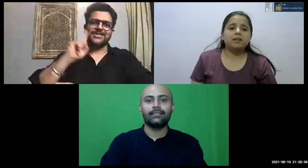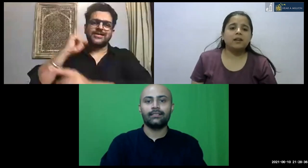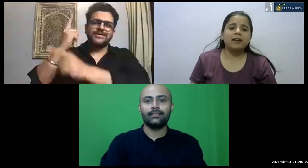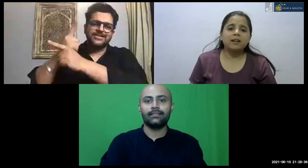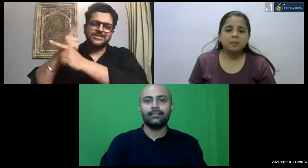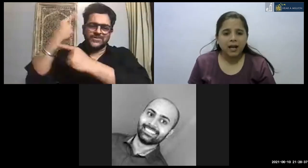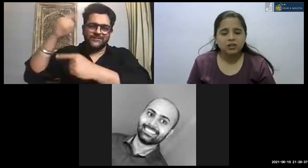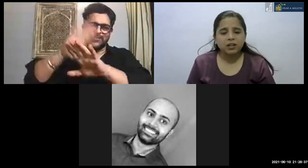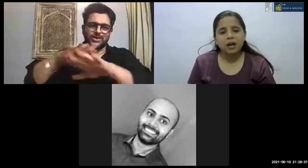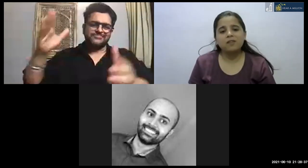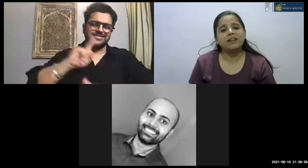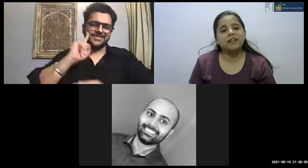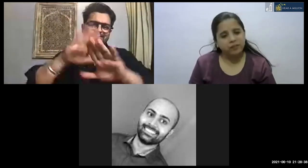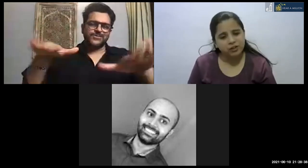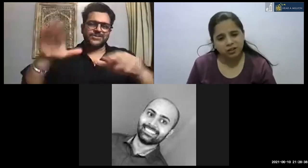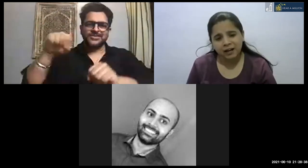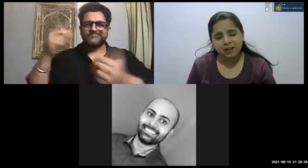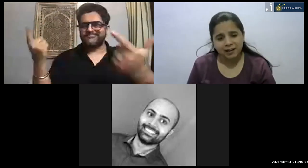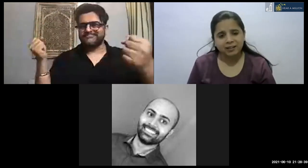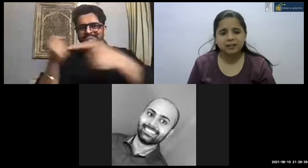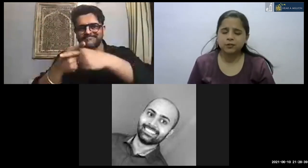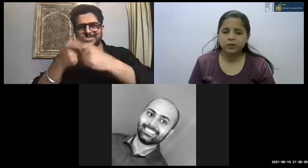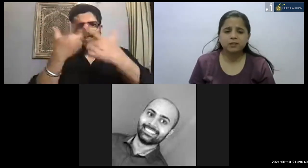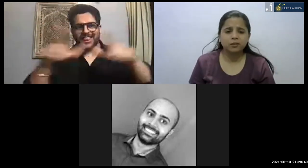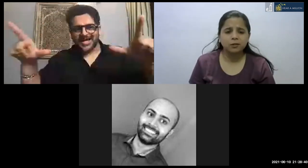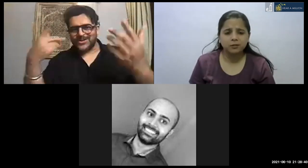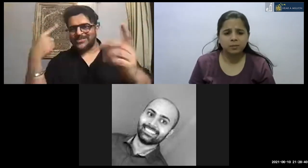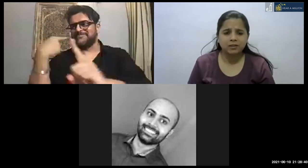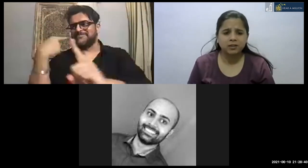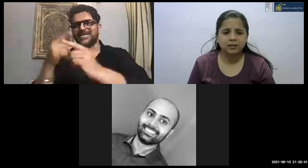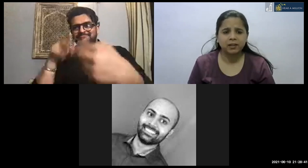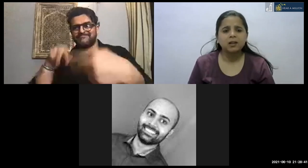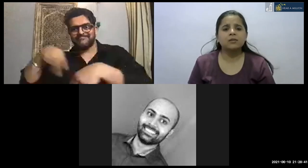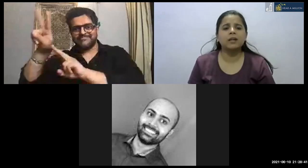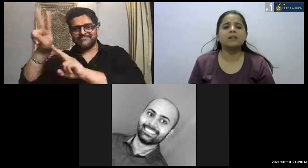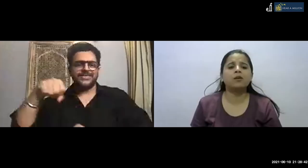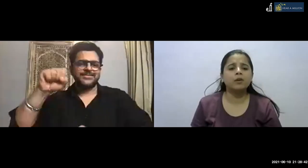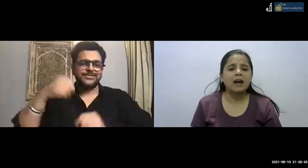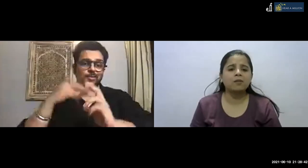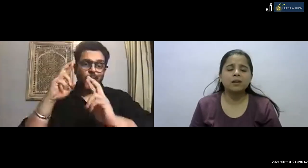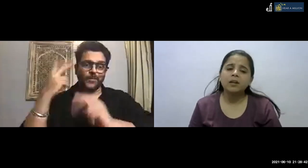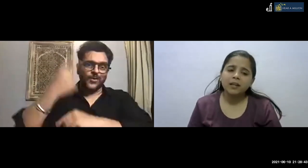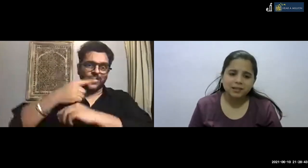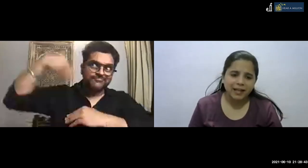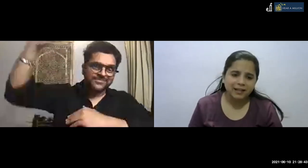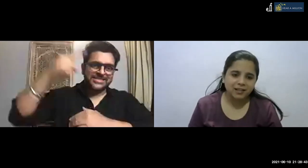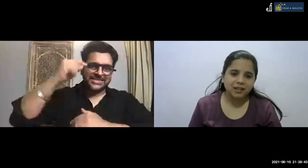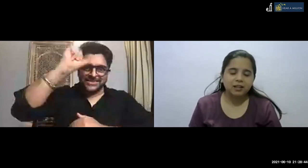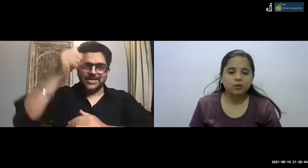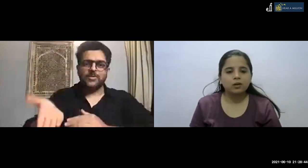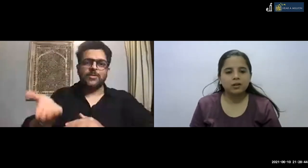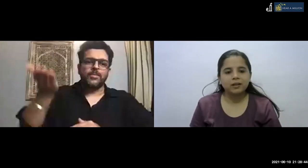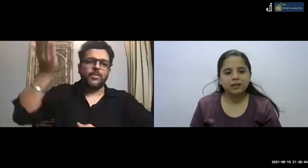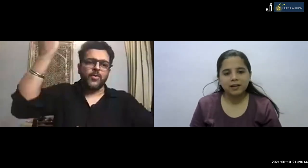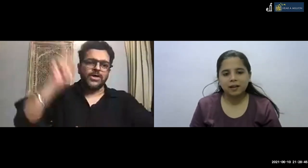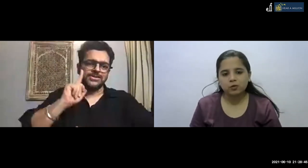like and imagining to have a deaf teacher in our class, and their students also imagine that thing, so that they could have a easy access and